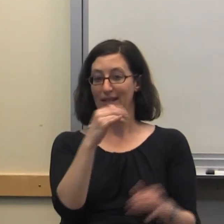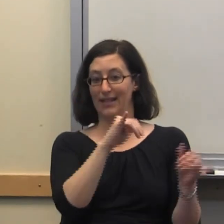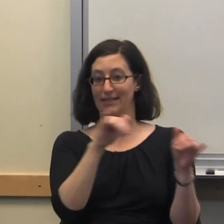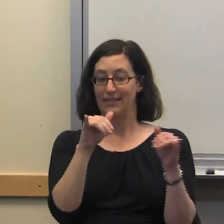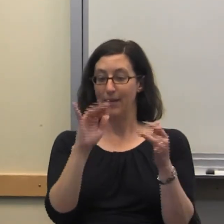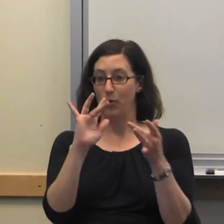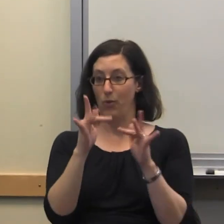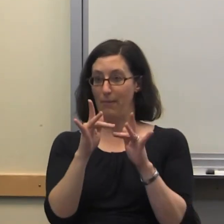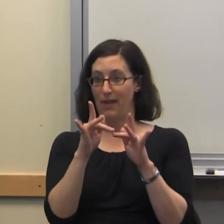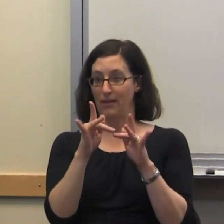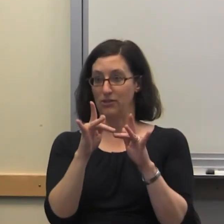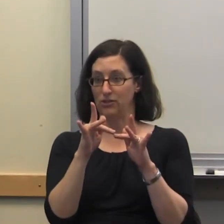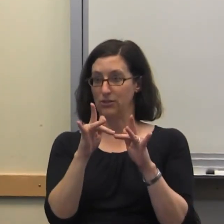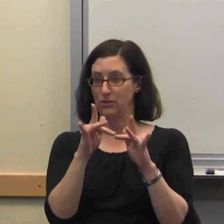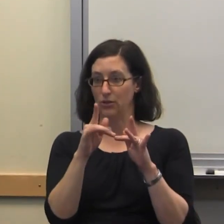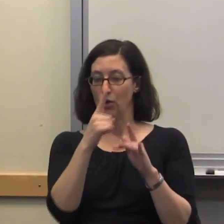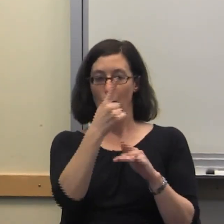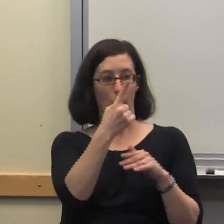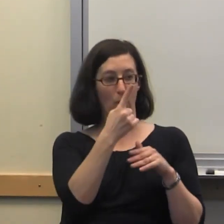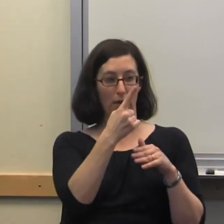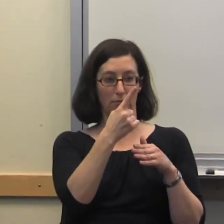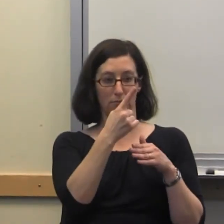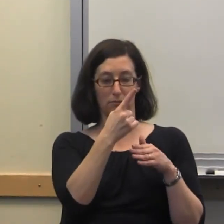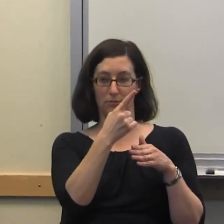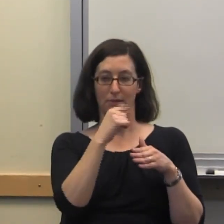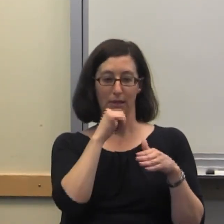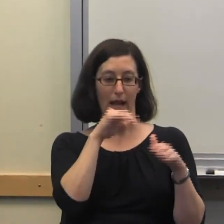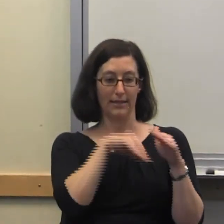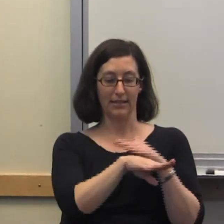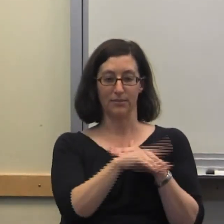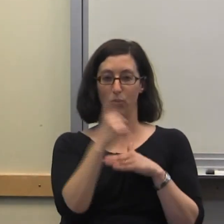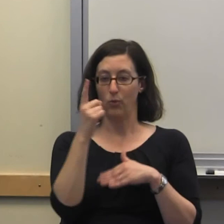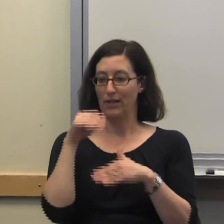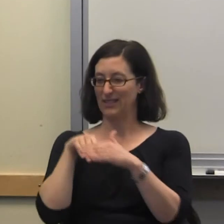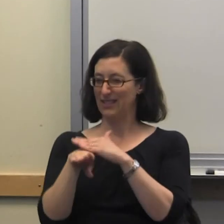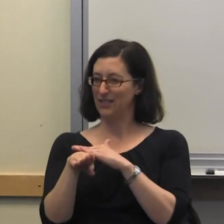page to accommodate individuals with disabilities?